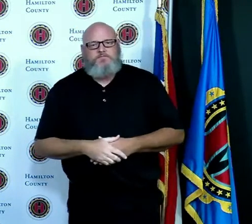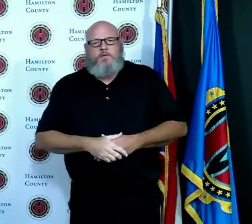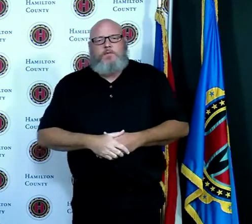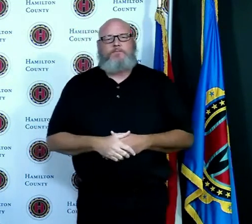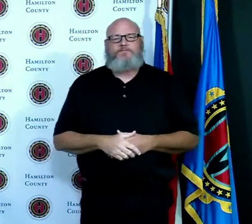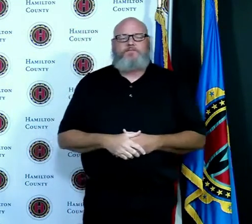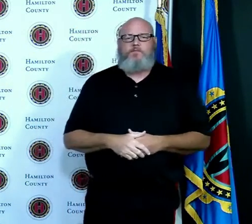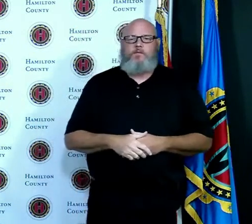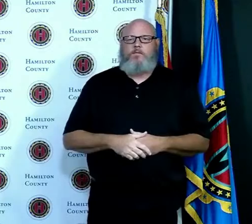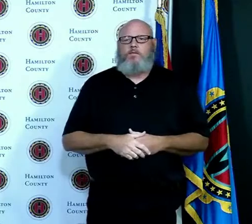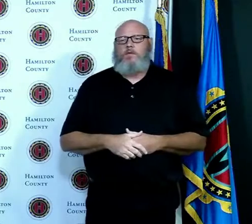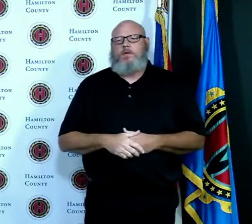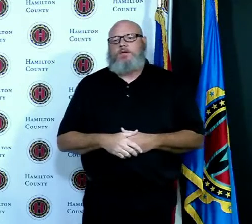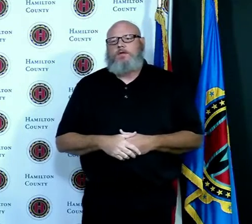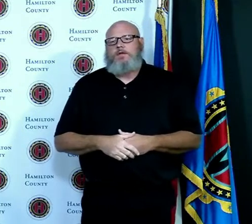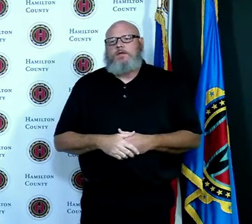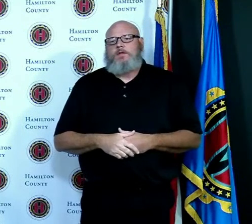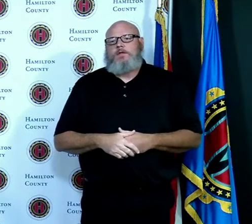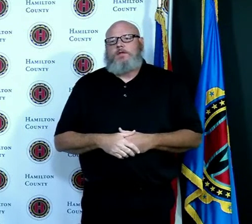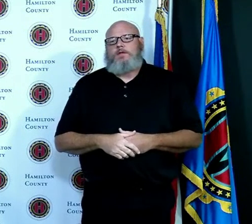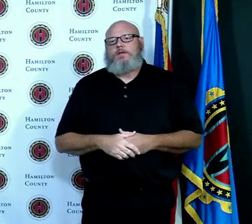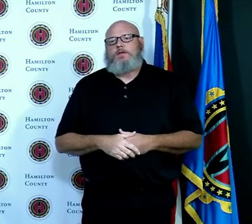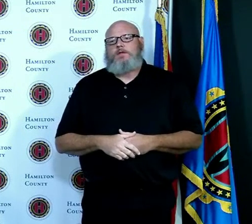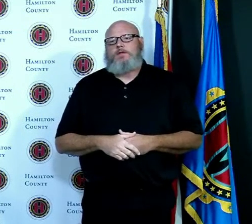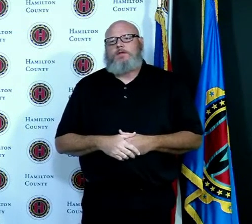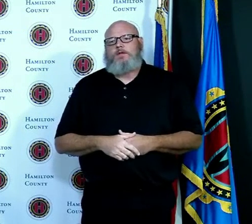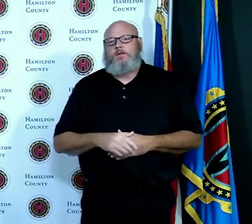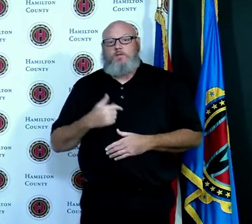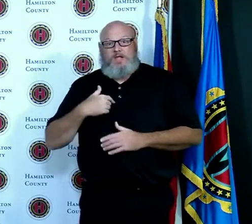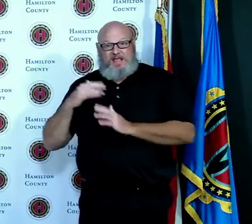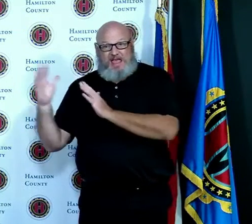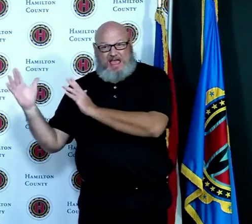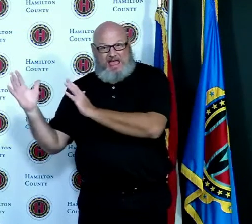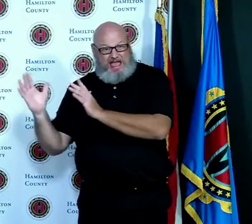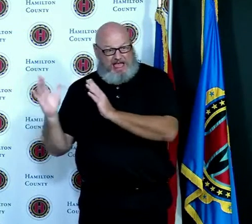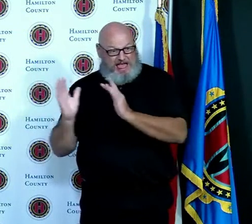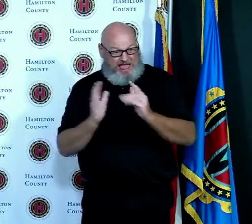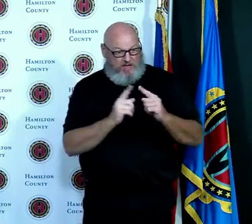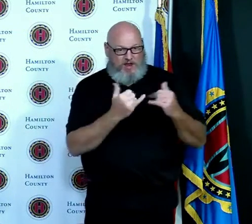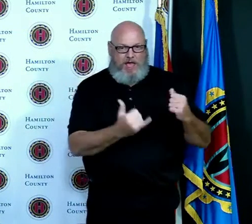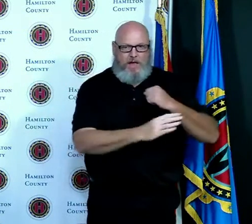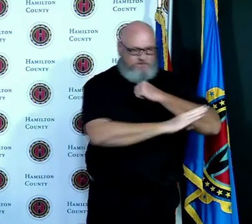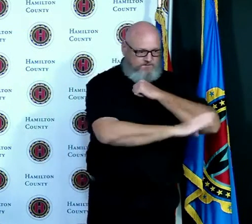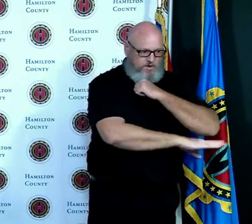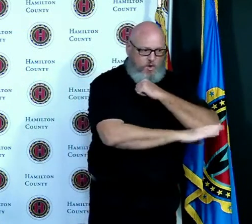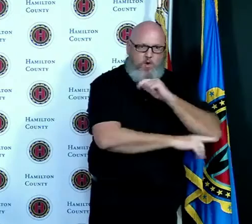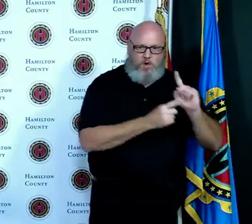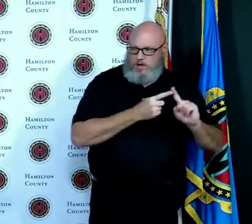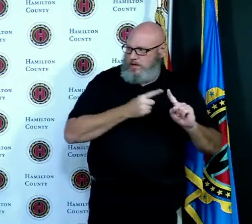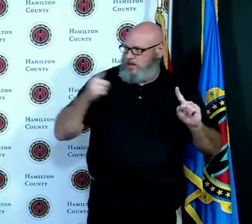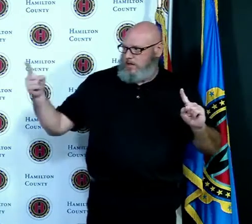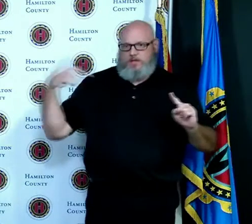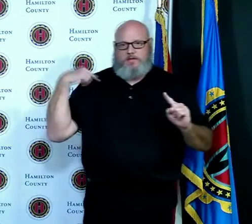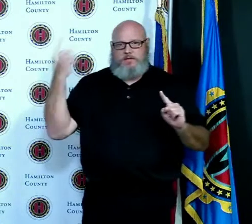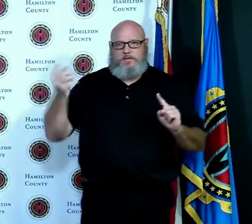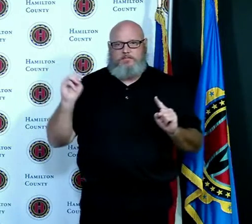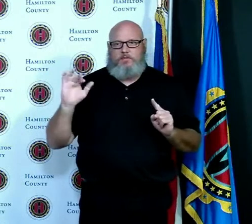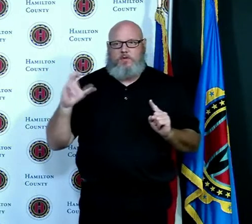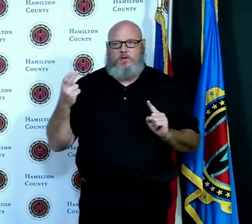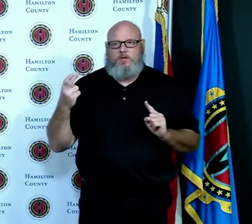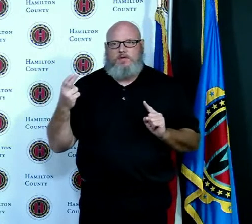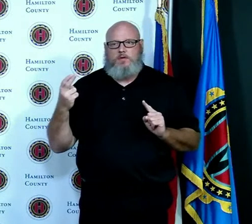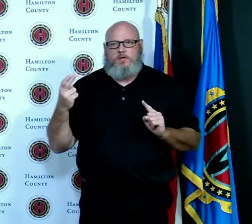further go into fall and migrate indoors, we are facing an increasing threat greater than any time during the